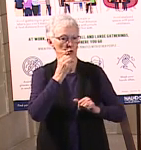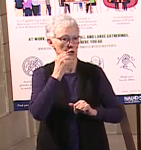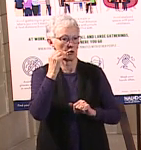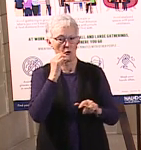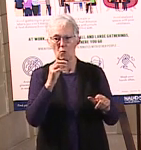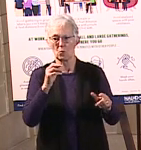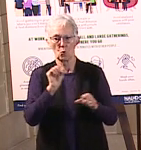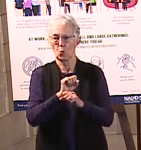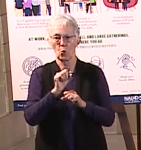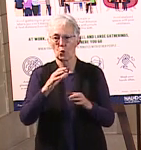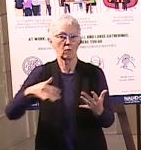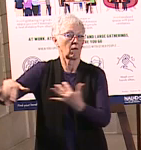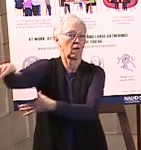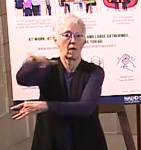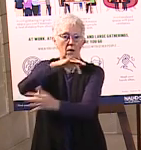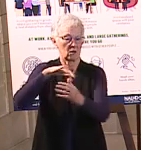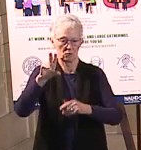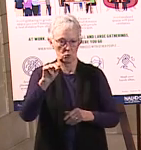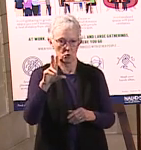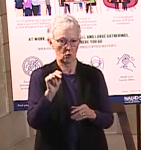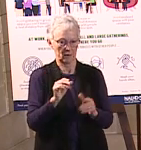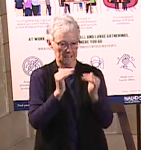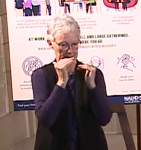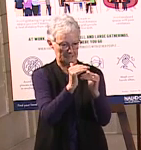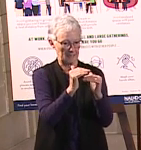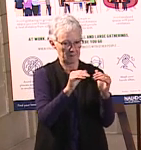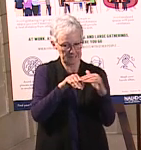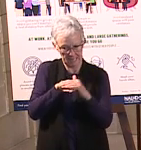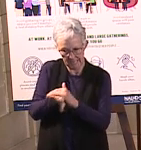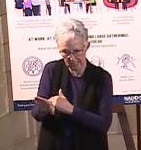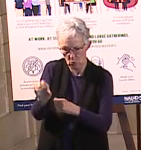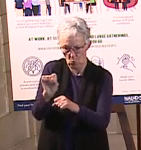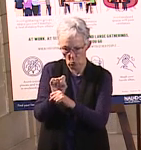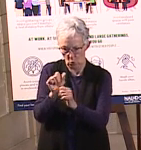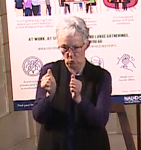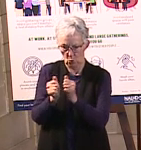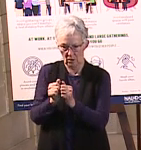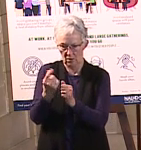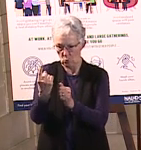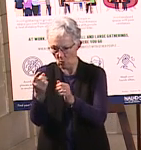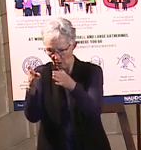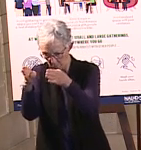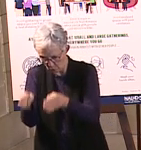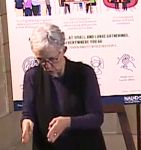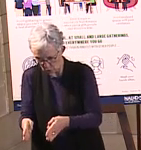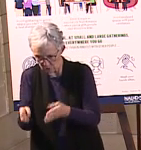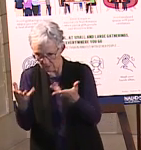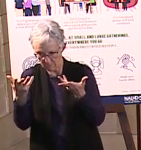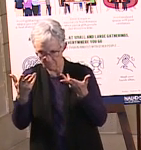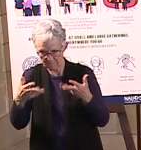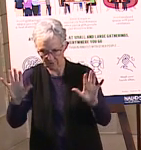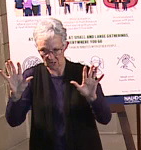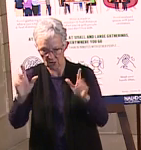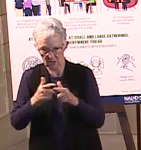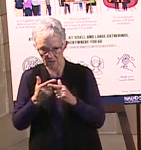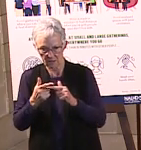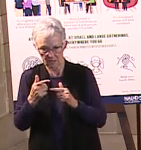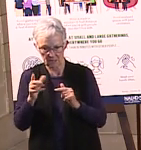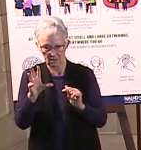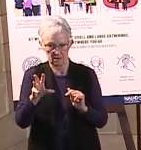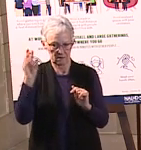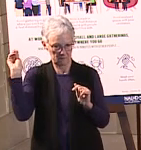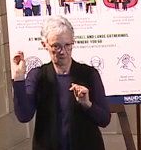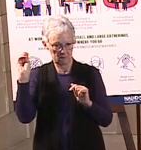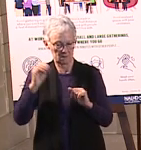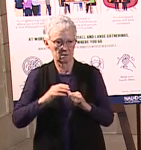unnecessarily throughout the facility. So the training would not be on caregiving